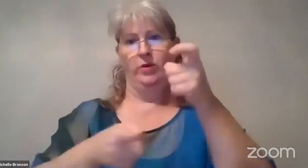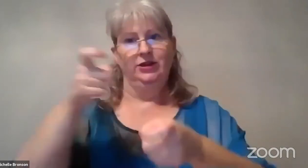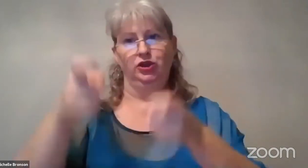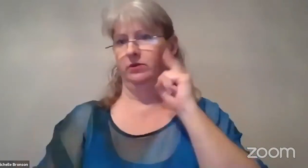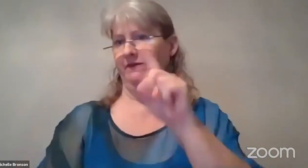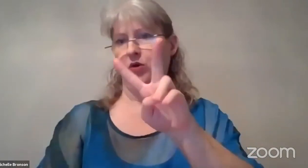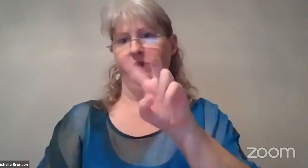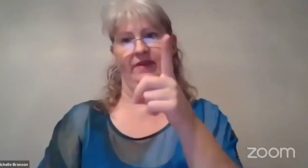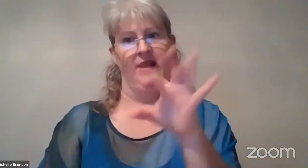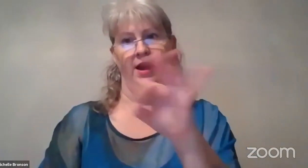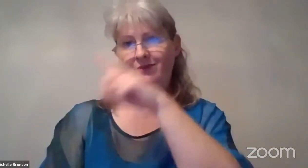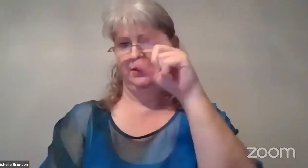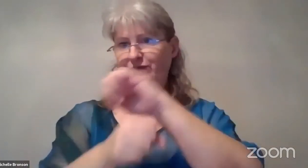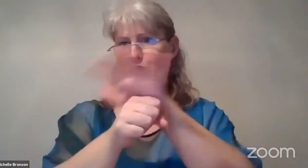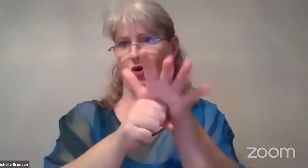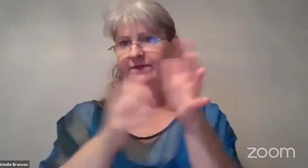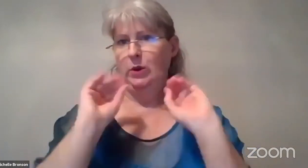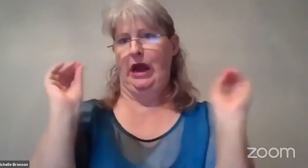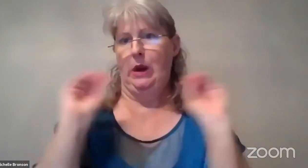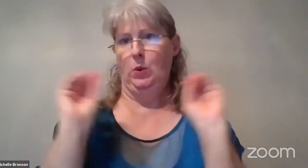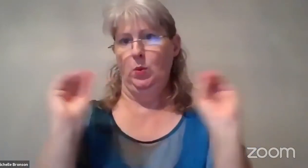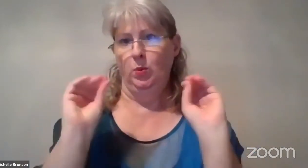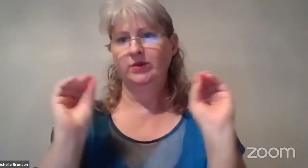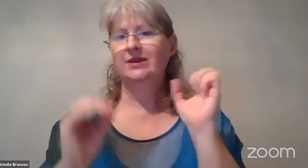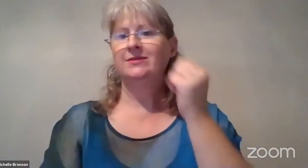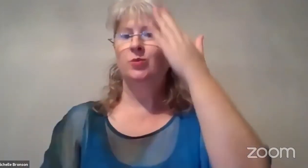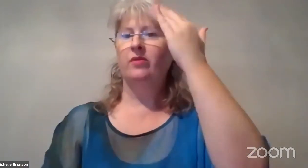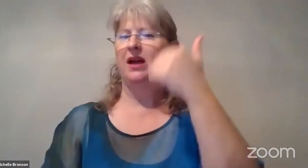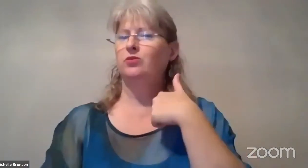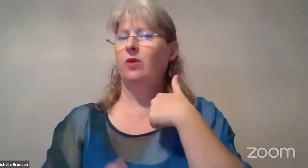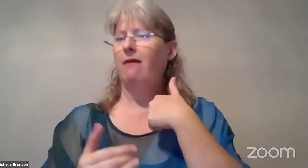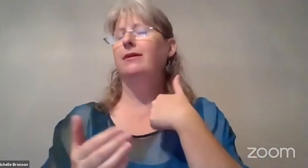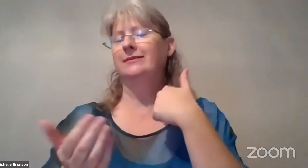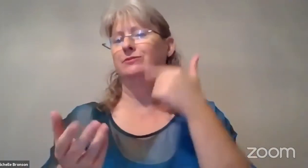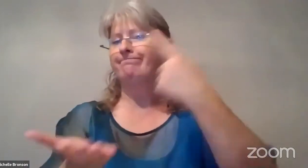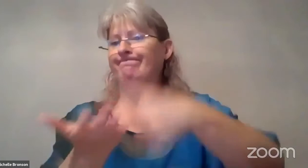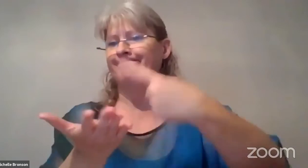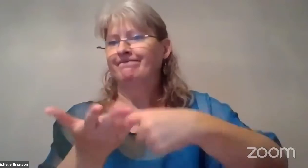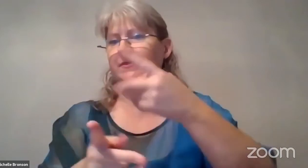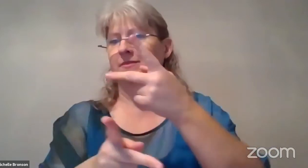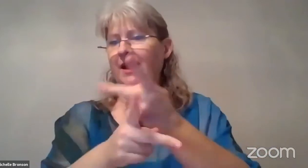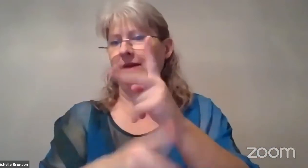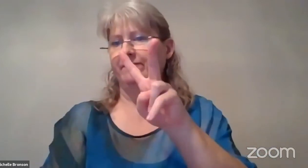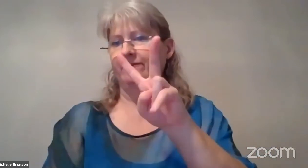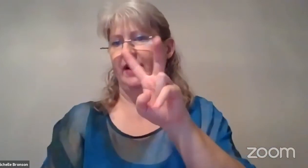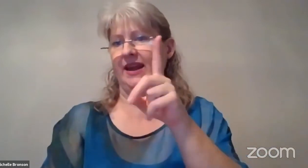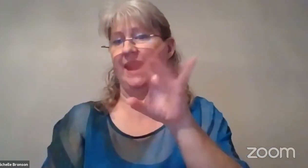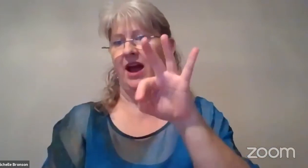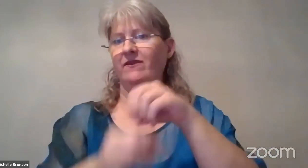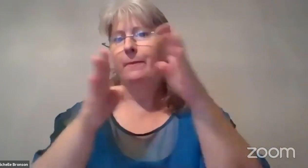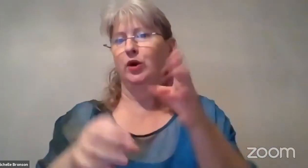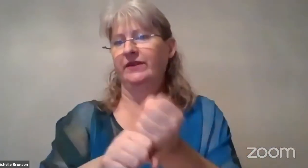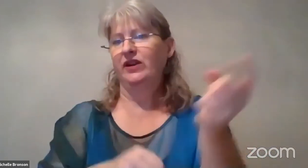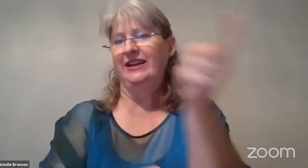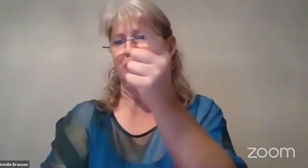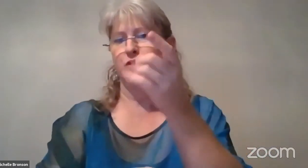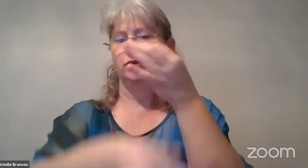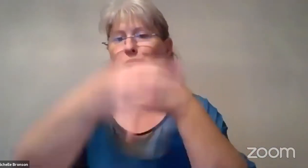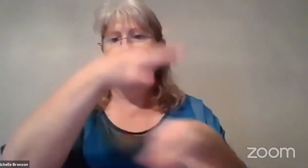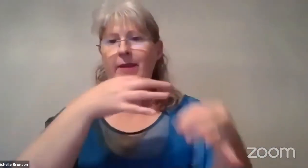event. This year we have no donations because of COVID. So that is why our discussion was